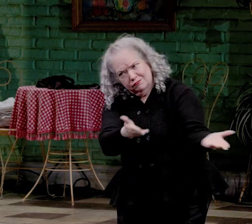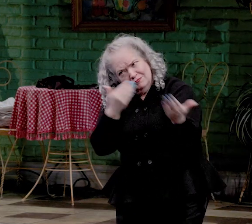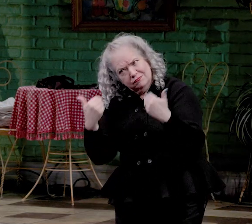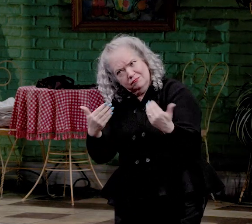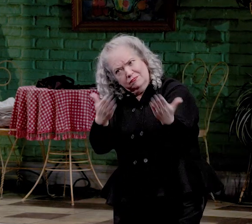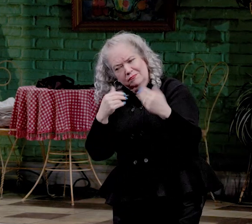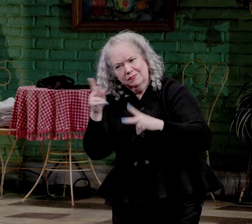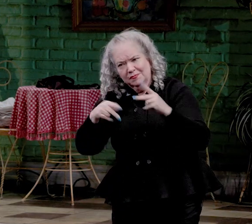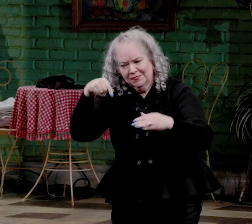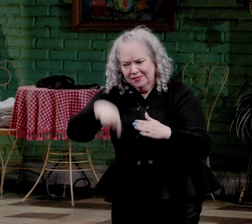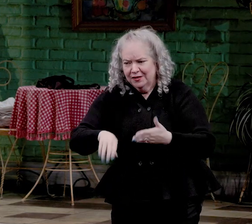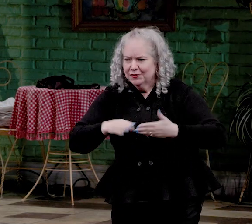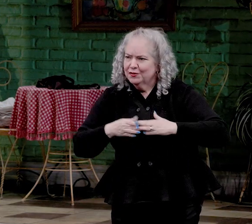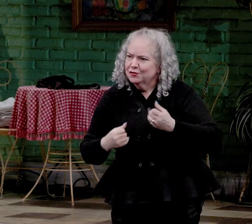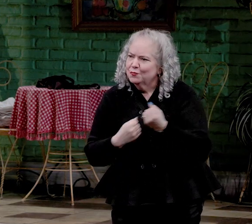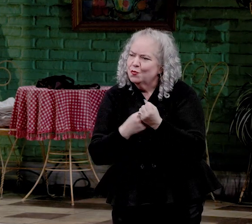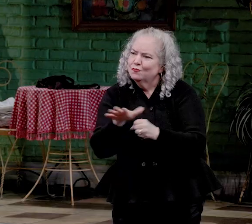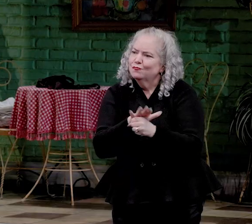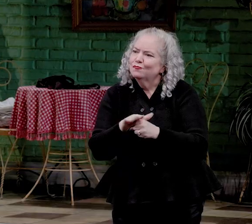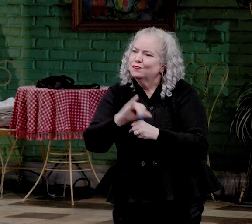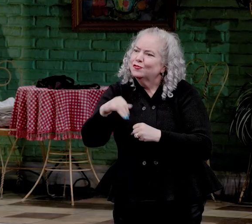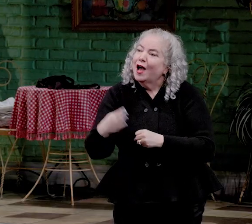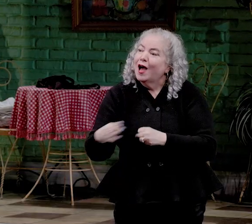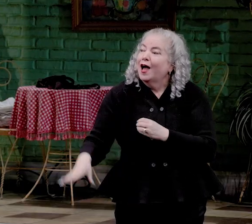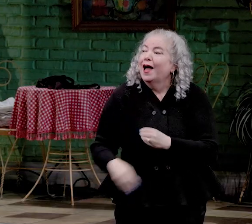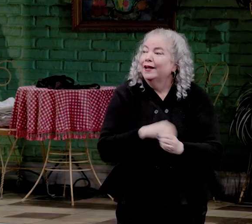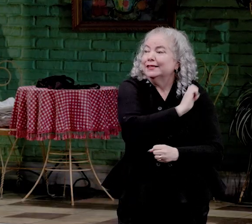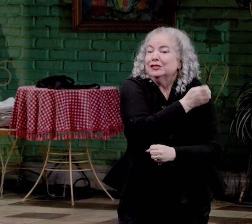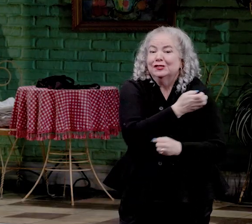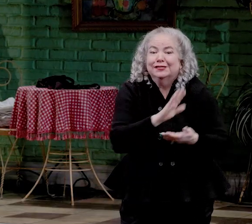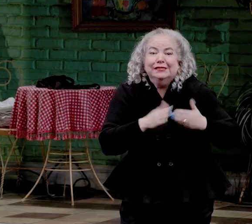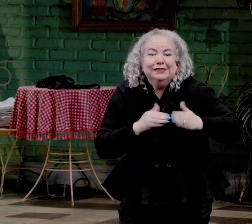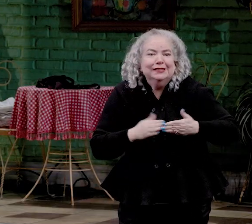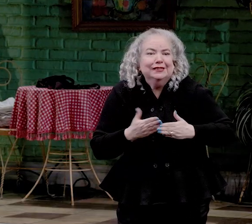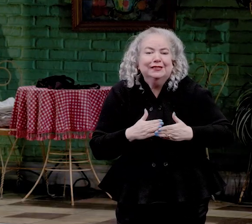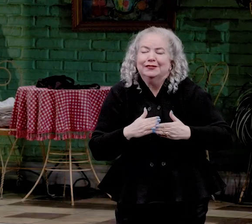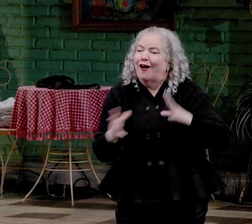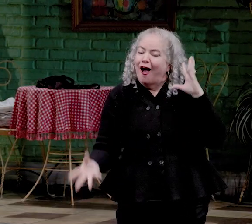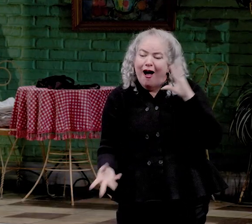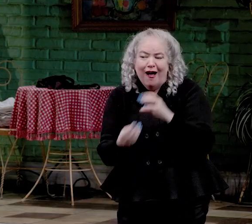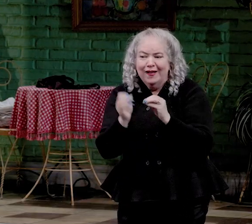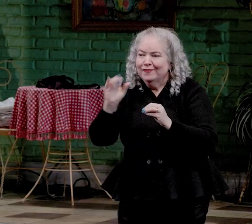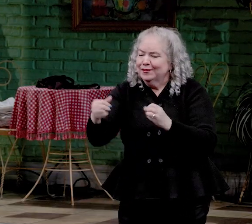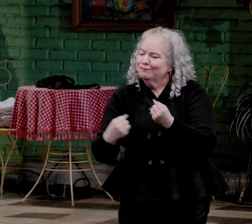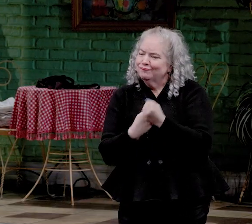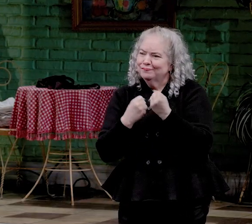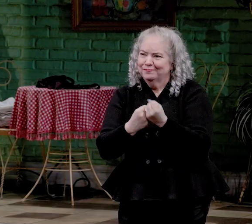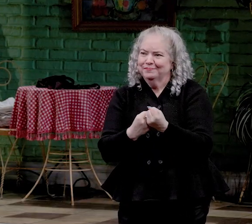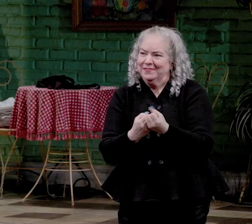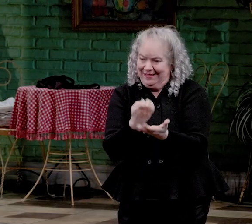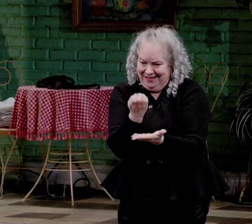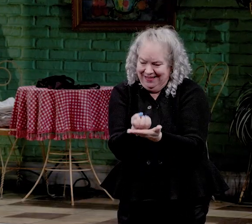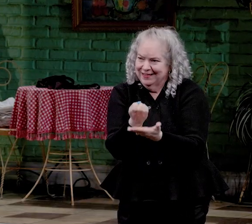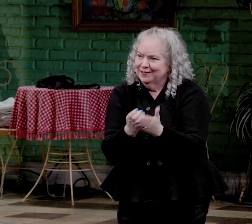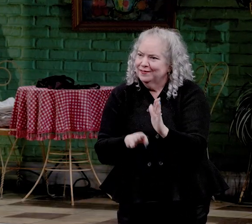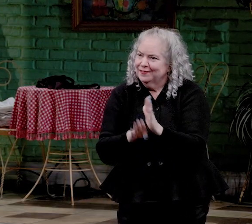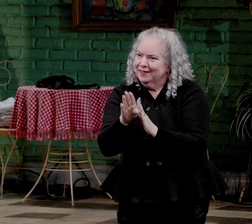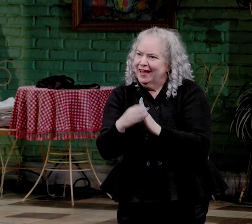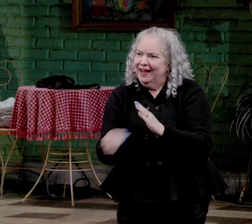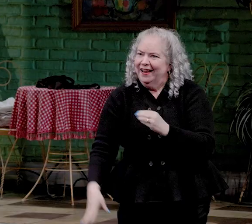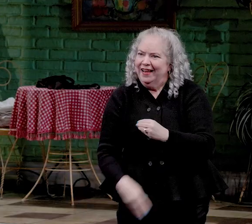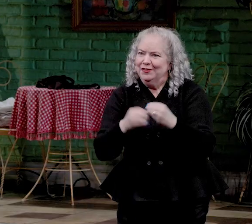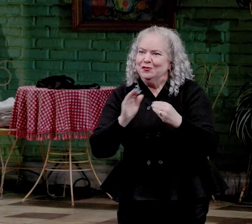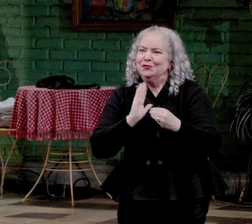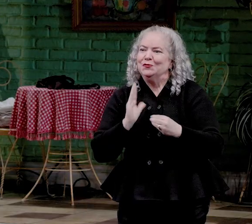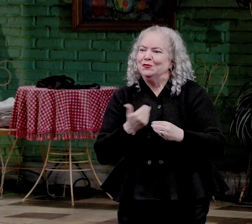support local jobs, and add energy to our city, all of which support economic development and add to